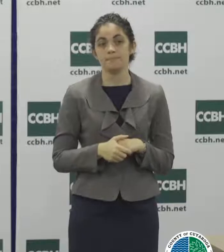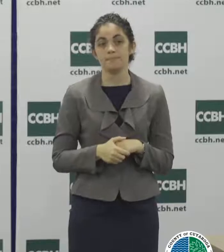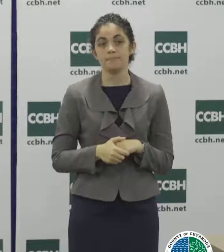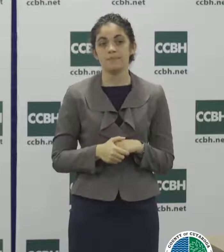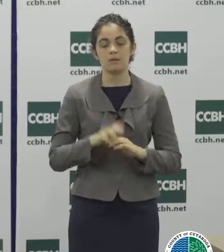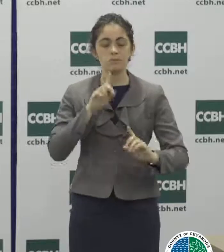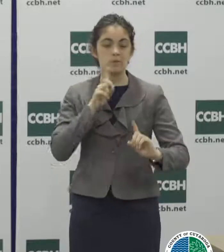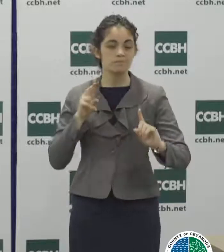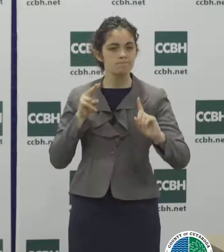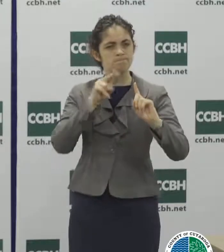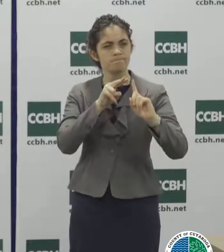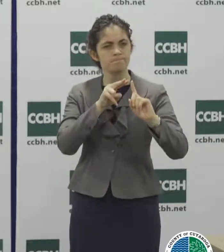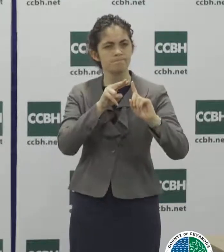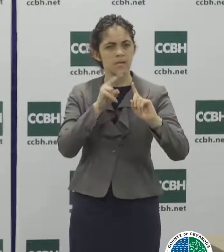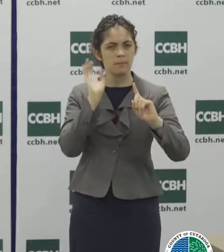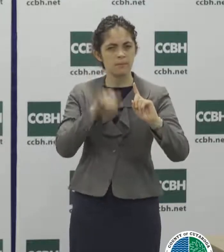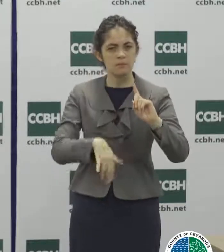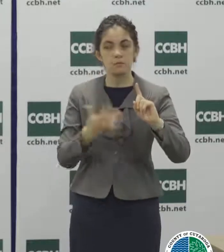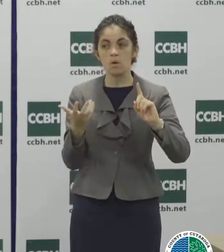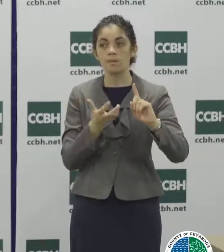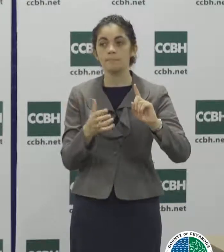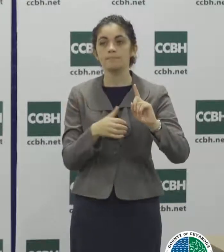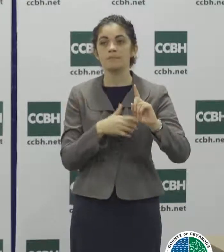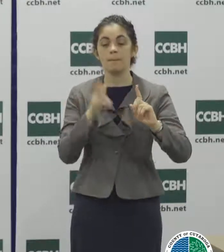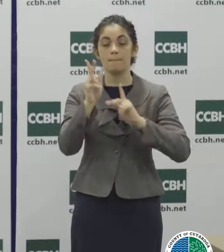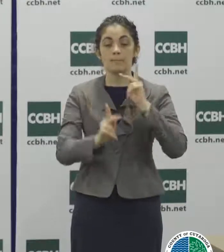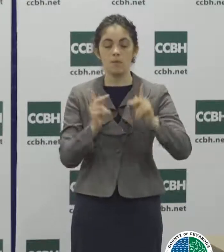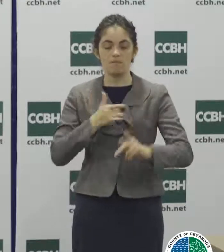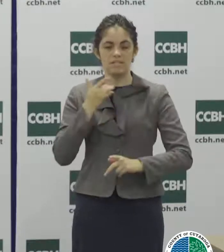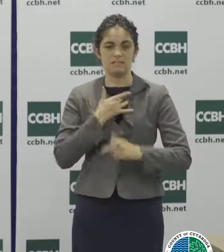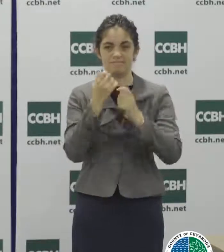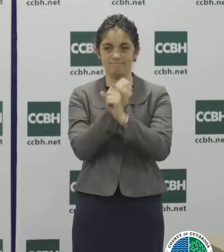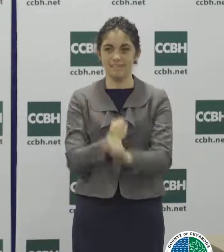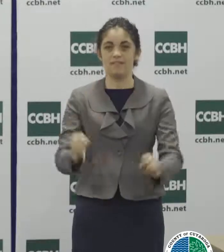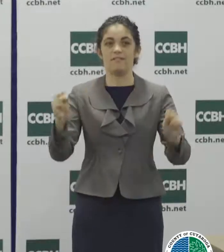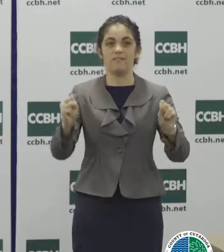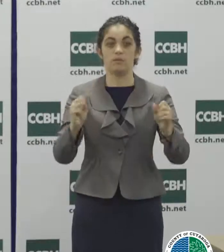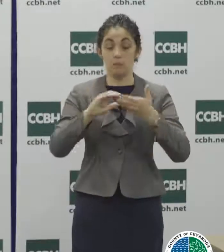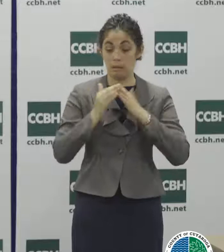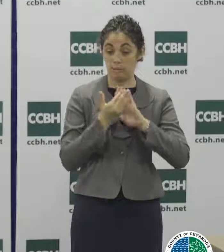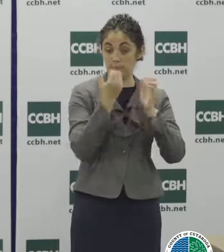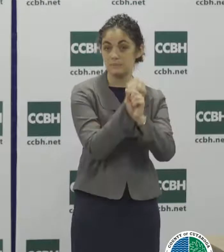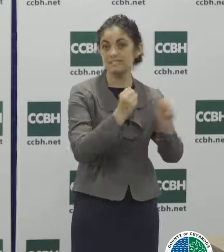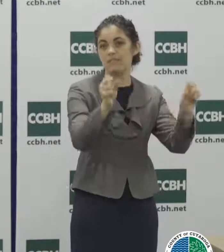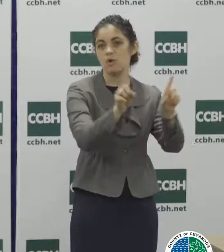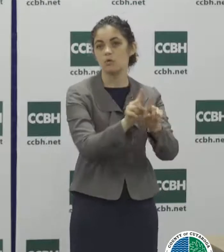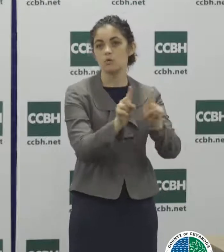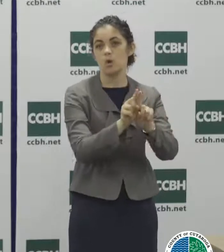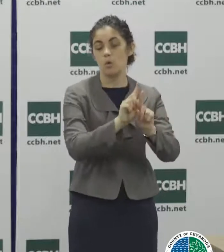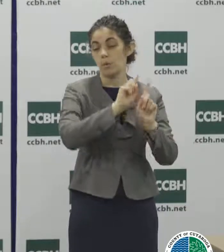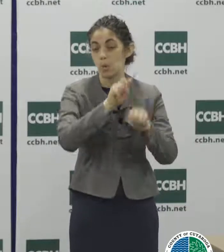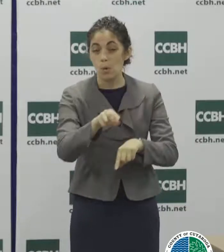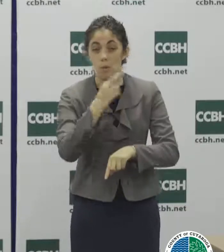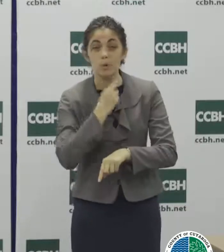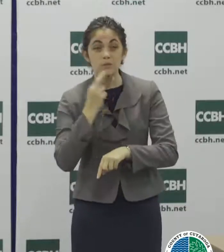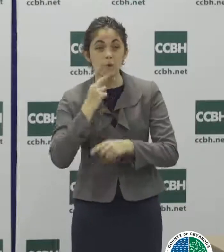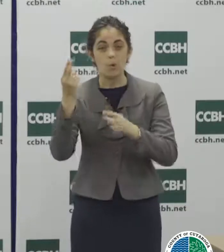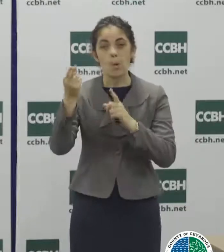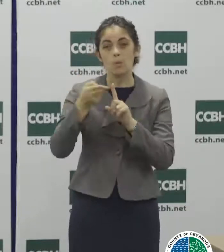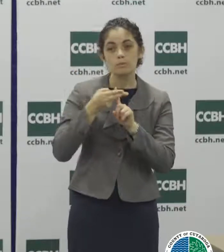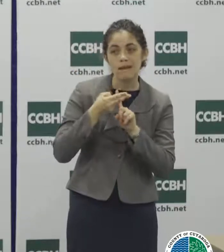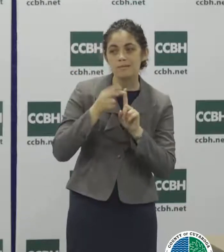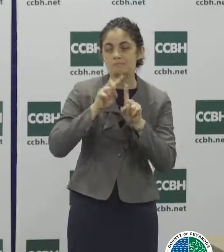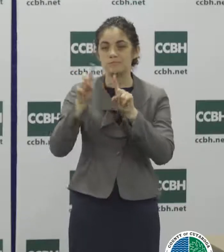primary focus of that program is to help people feel safe and to be safe at our restaurants, hotels, and